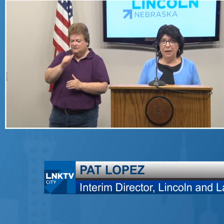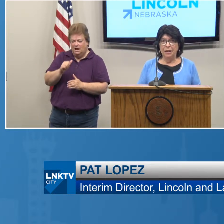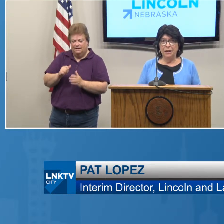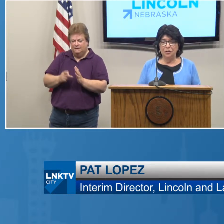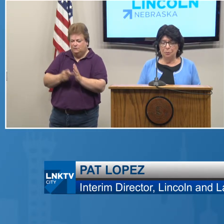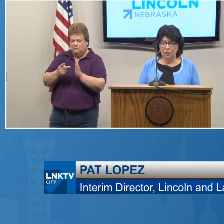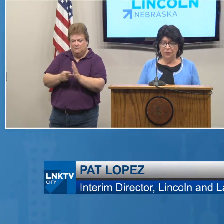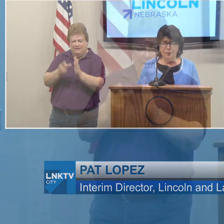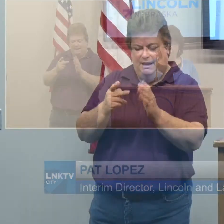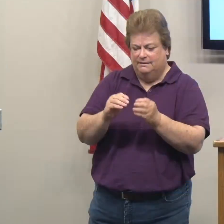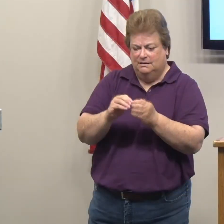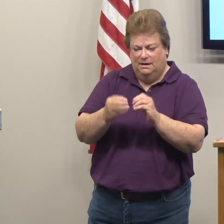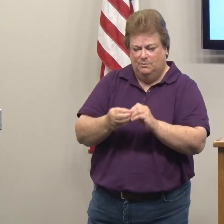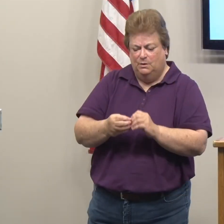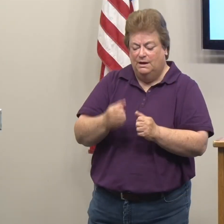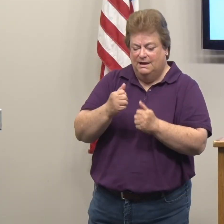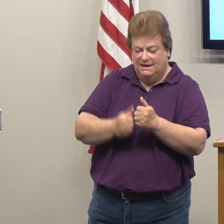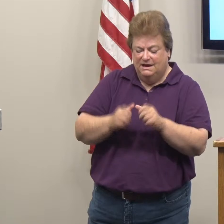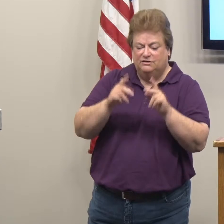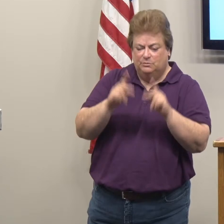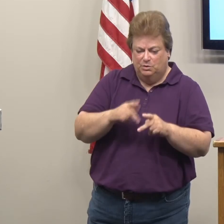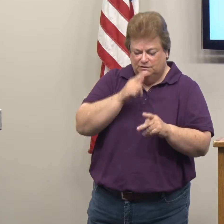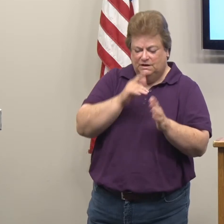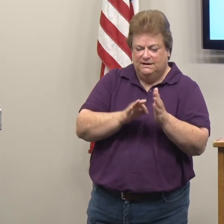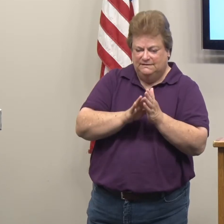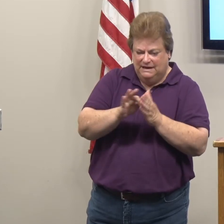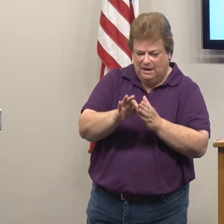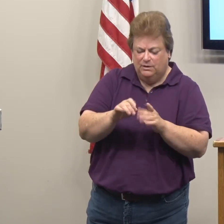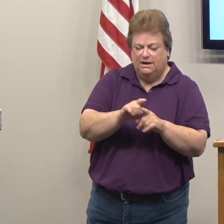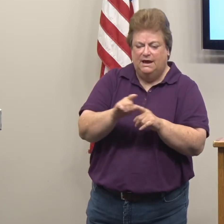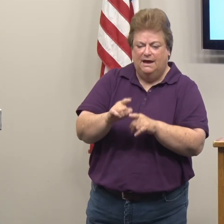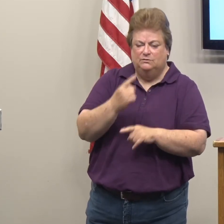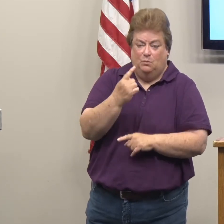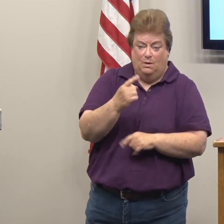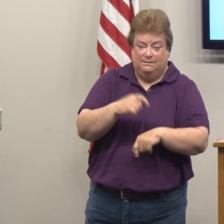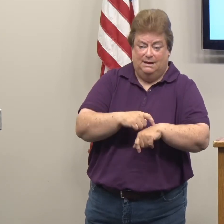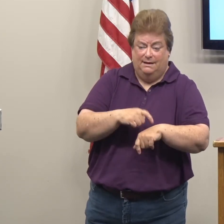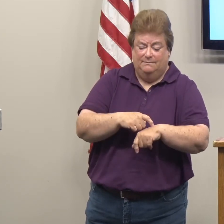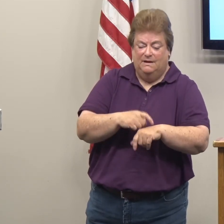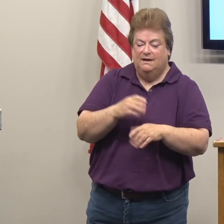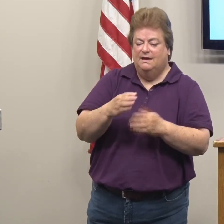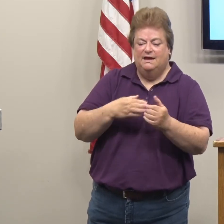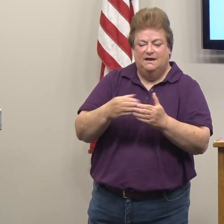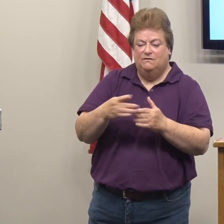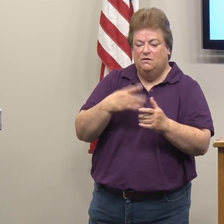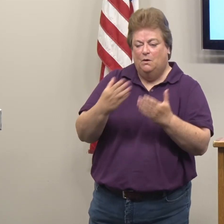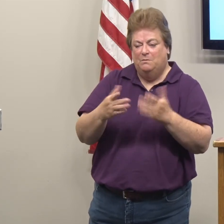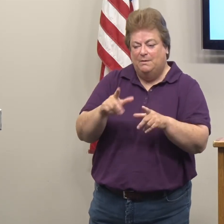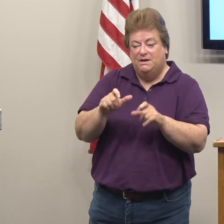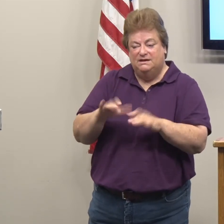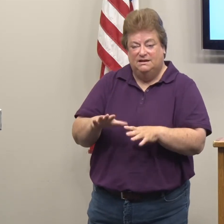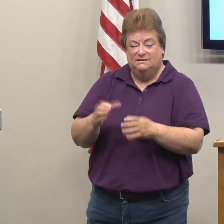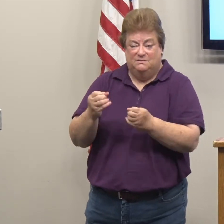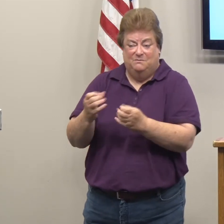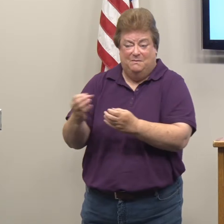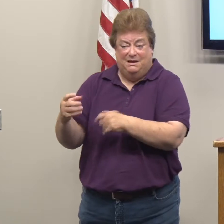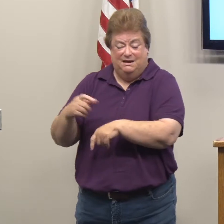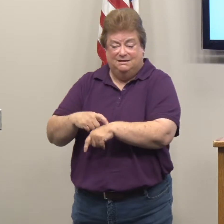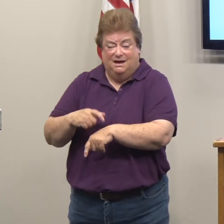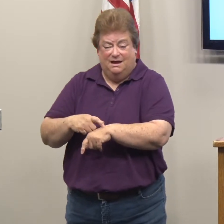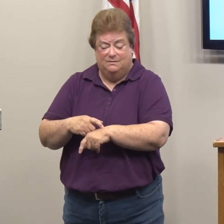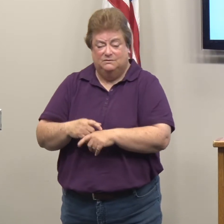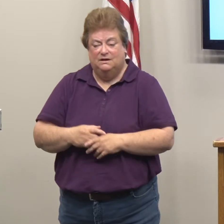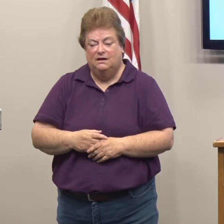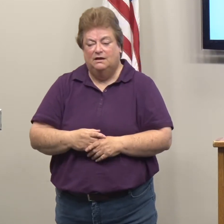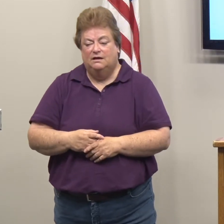number. Each person is counted as one test, even if they have been tested multiple times. The turnaround time